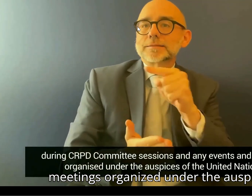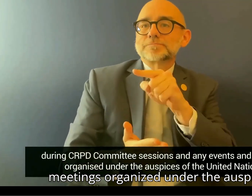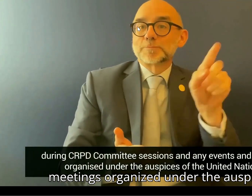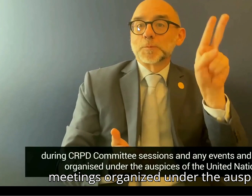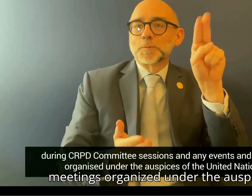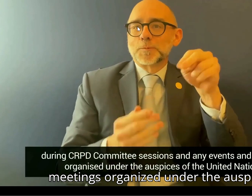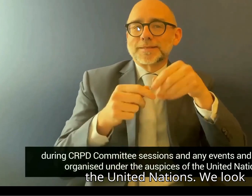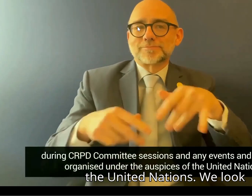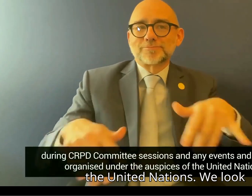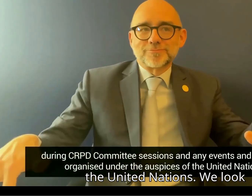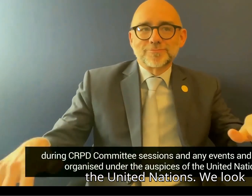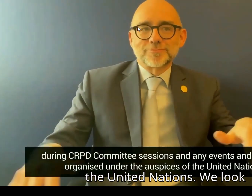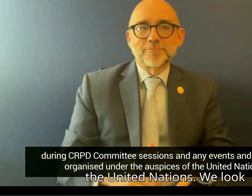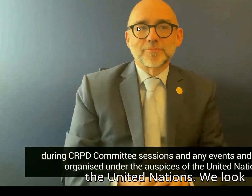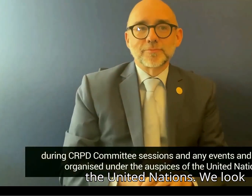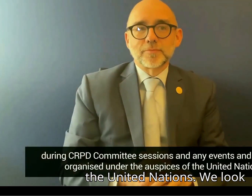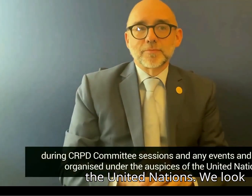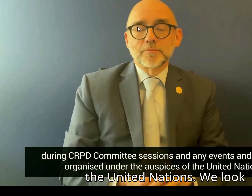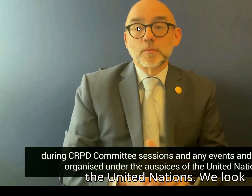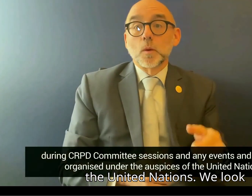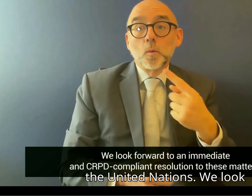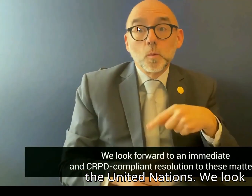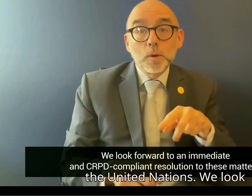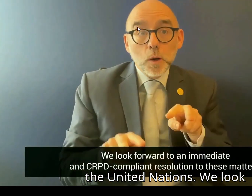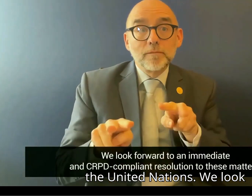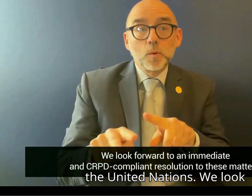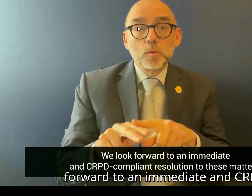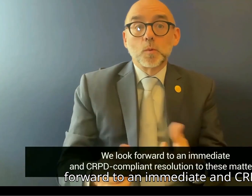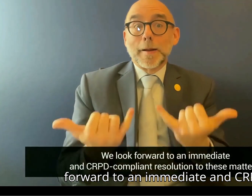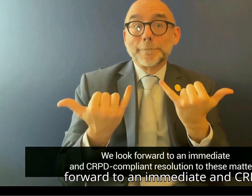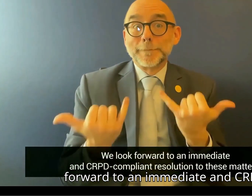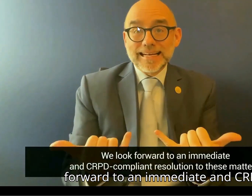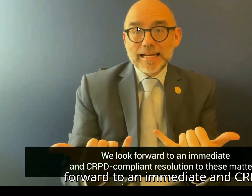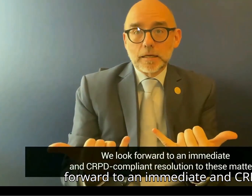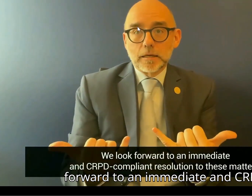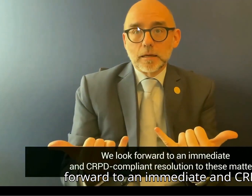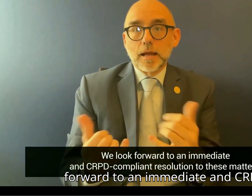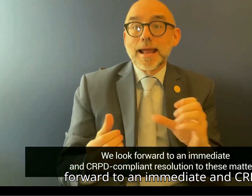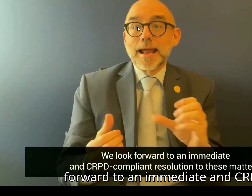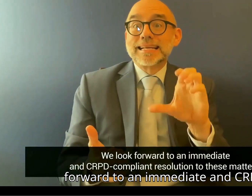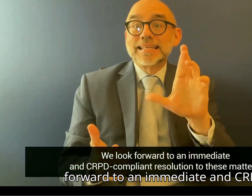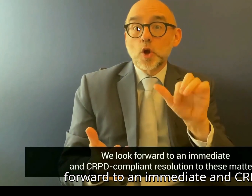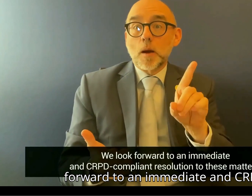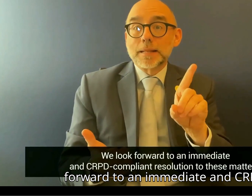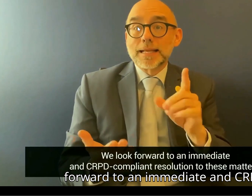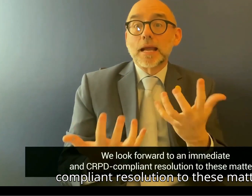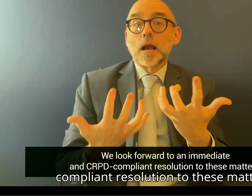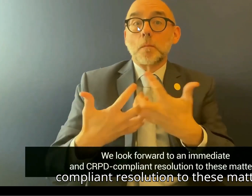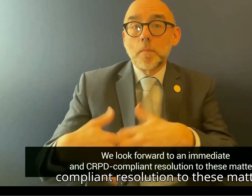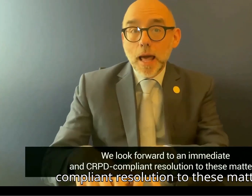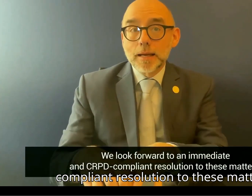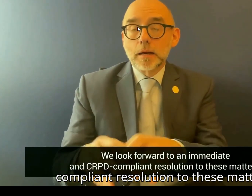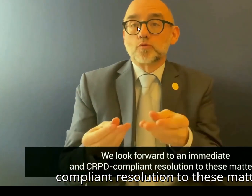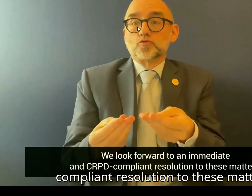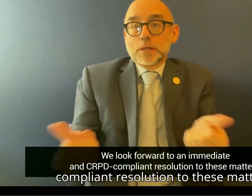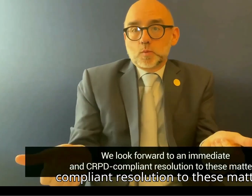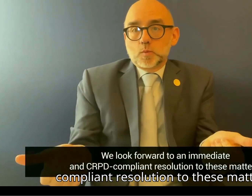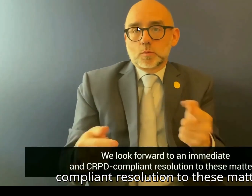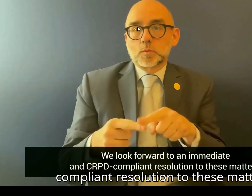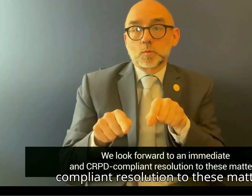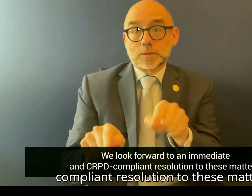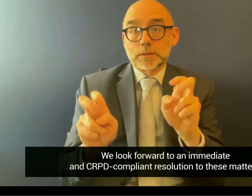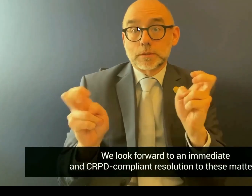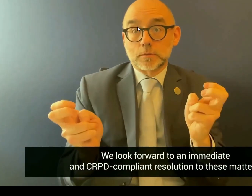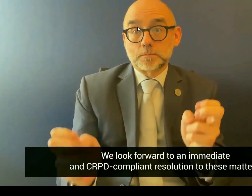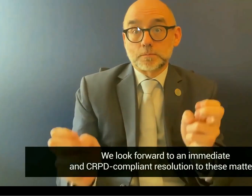the auspice of the United Nations. We look forward to an immediate and CRPD compliant resolution to